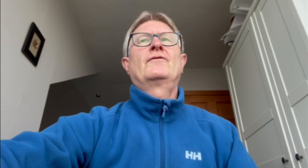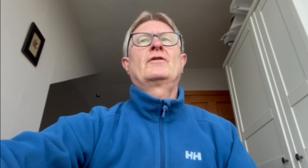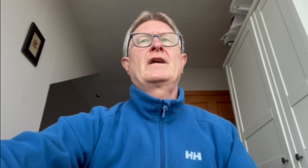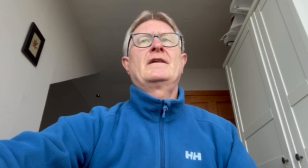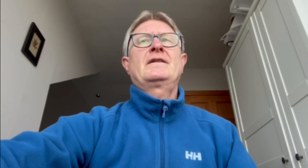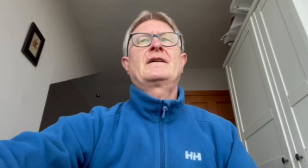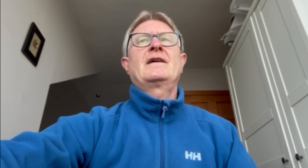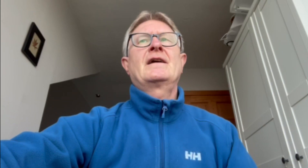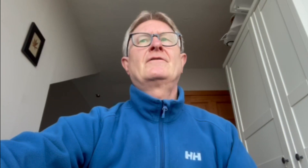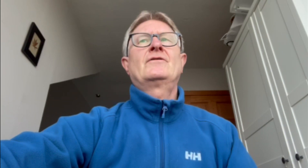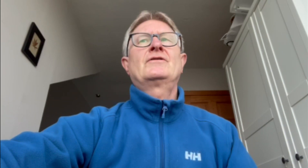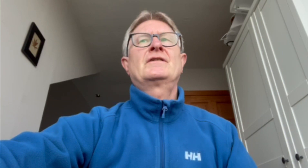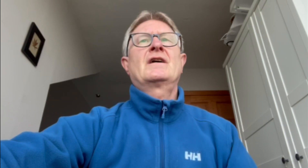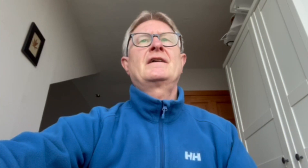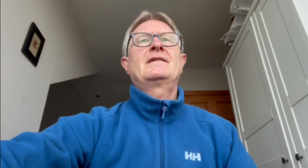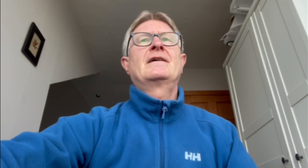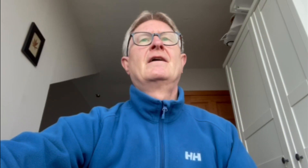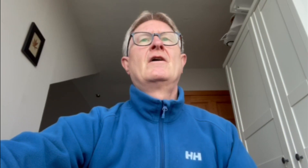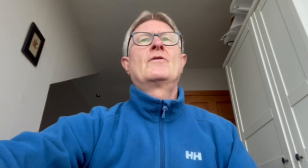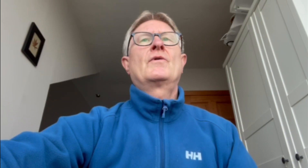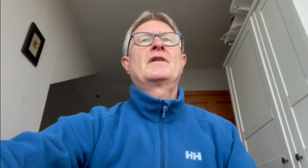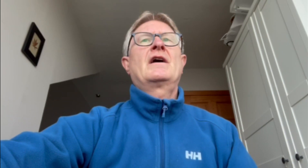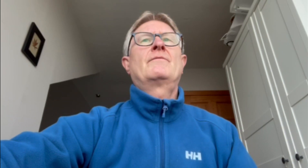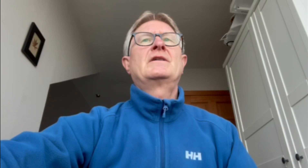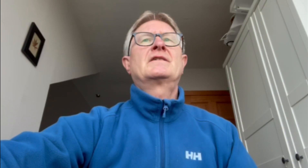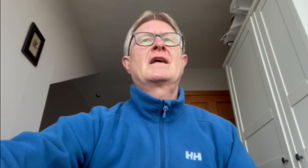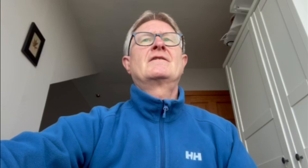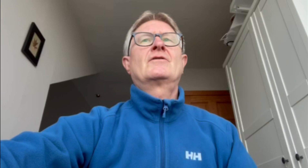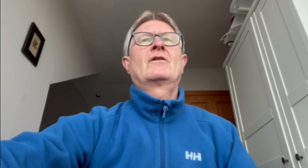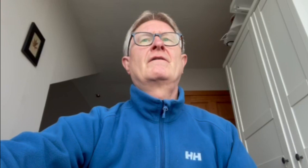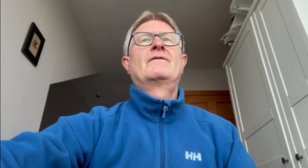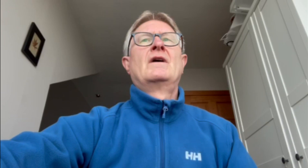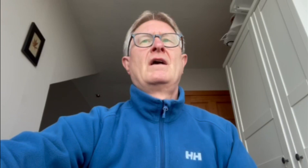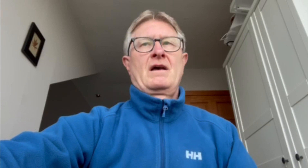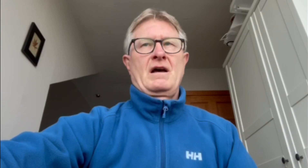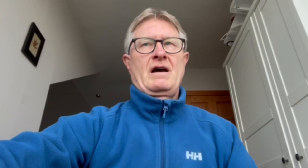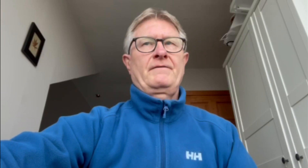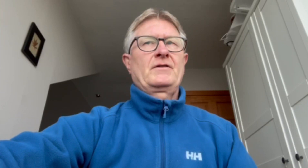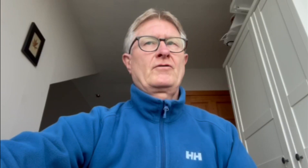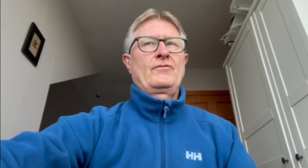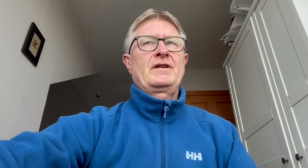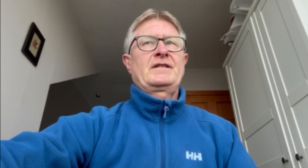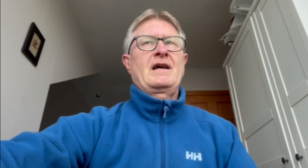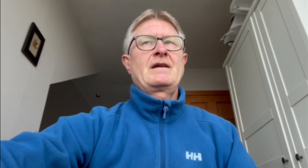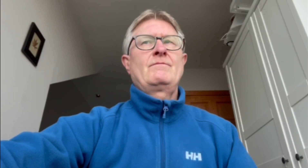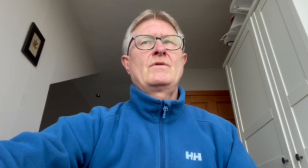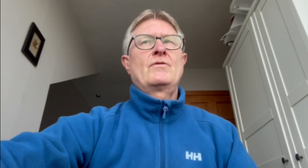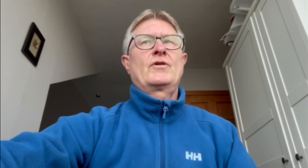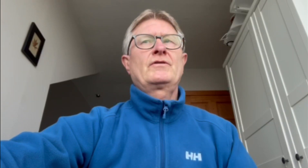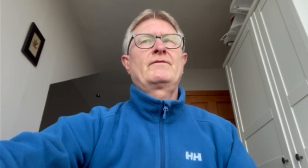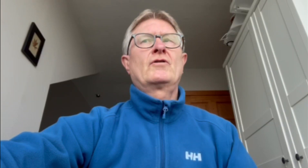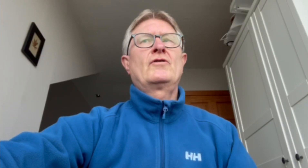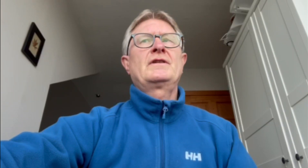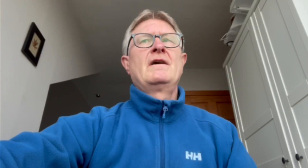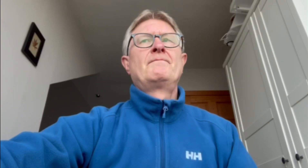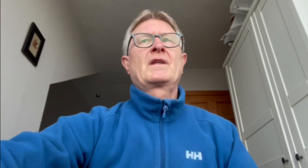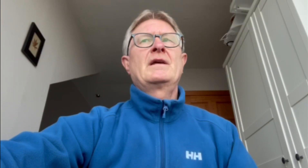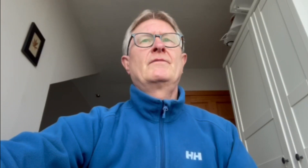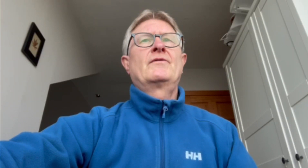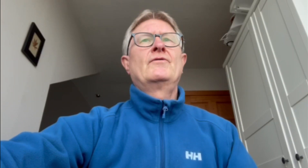fully integrate into society where they have been sent to live. After all this time, the word of God came through